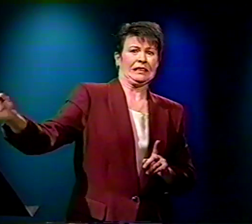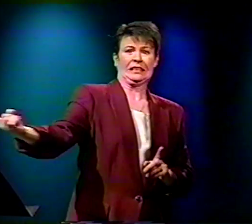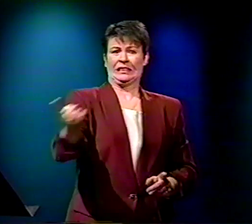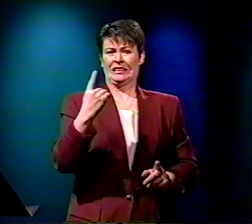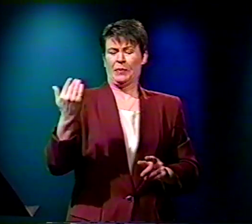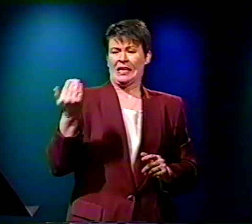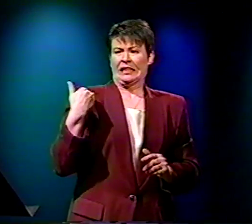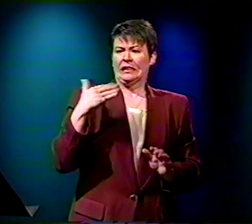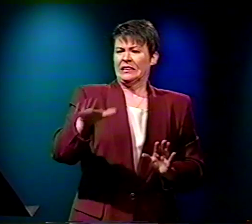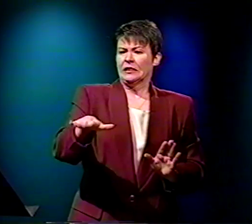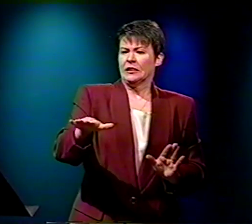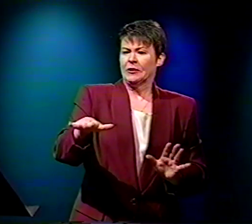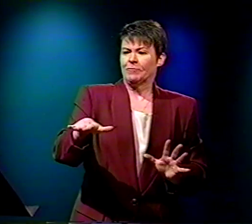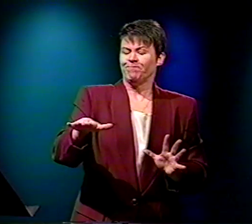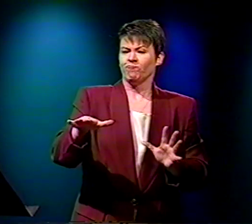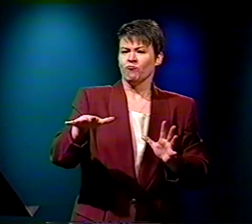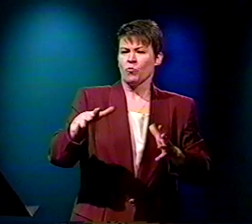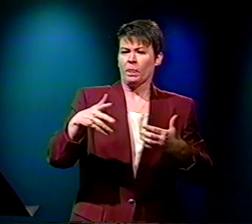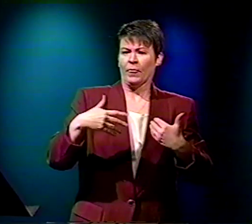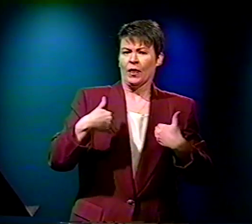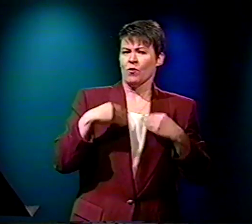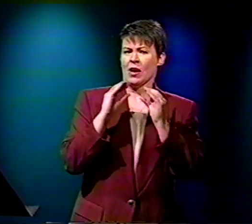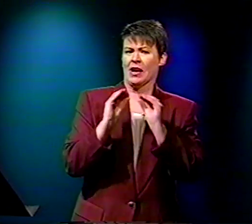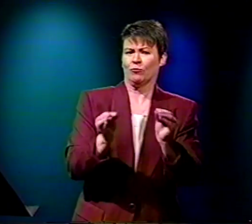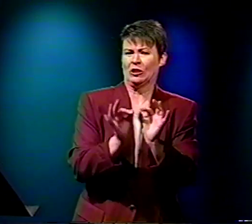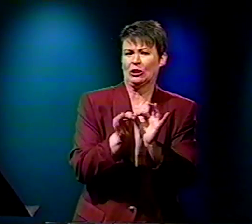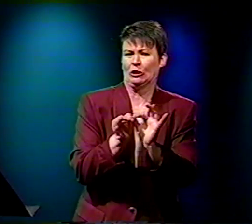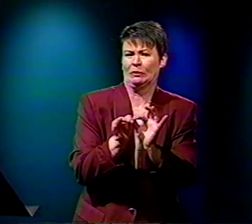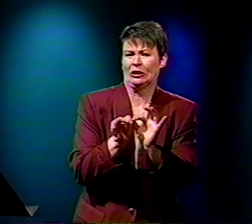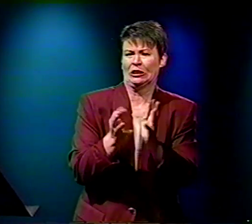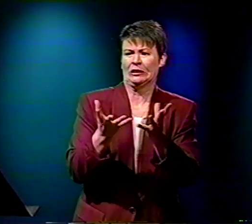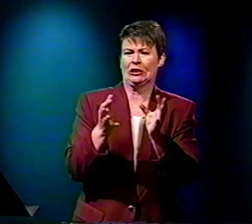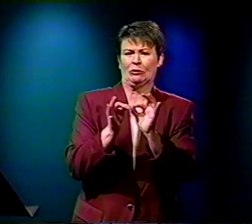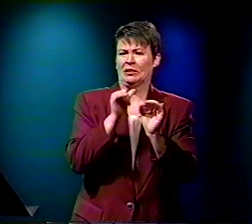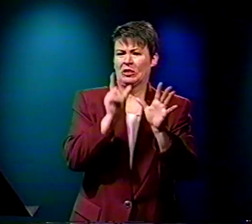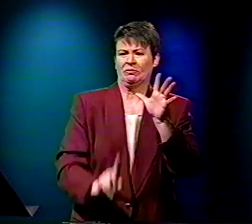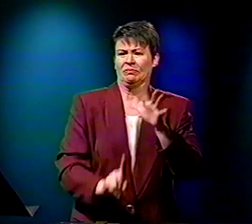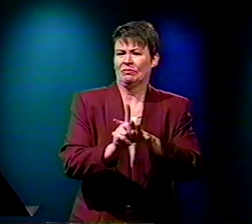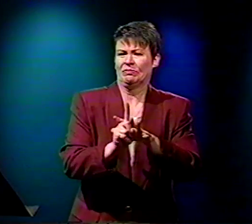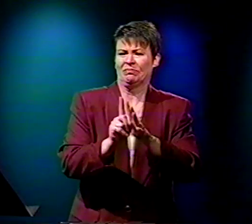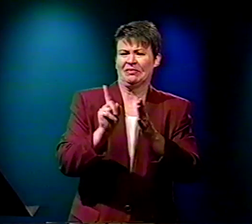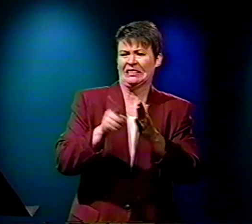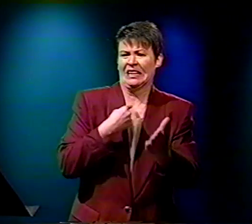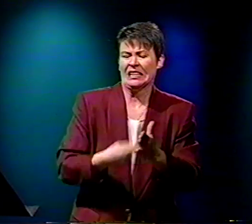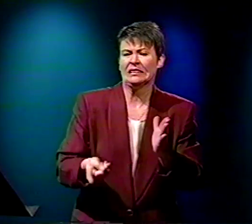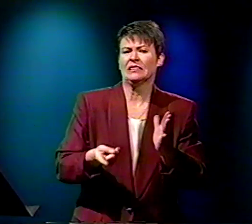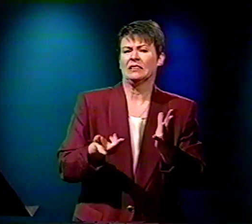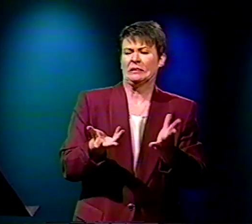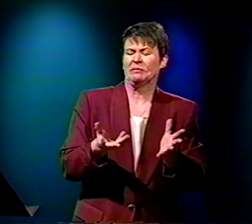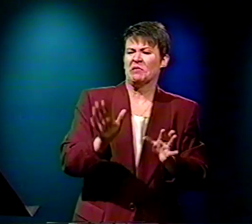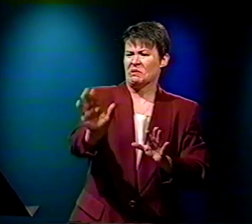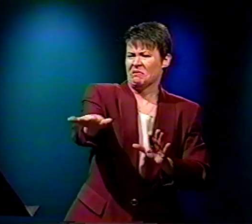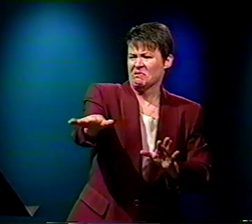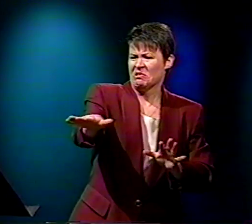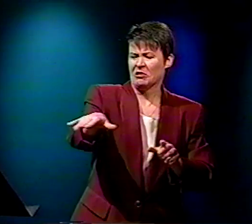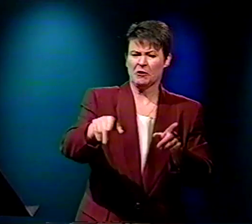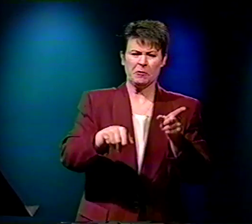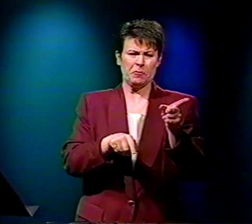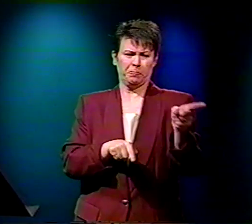the chairperson came over to me and anxiously said, "Well, we don't have an interpreter. The interpreter just didn't show up, and they've canceled. And